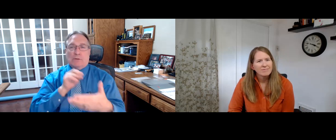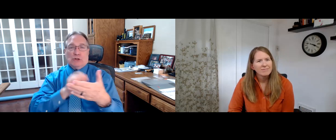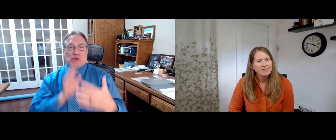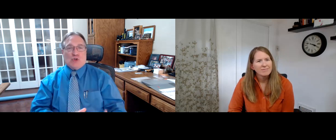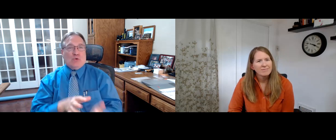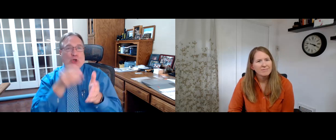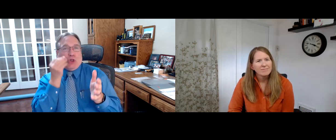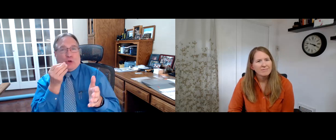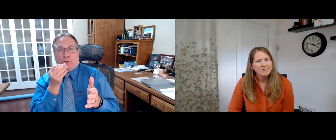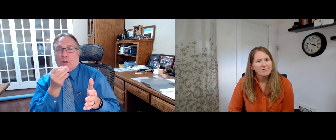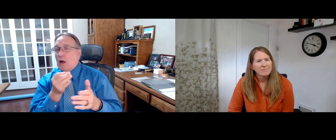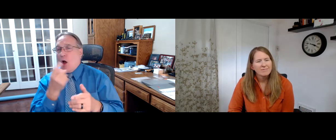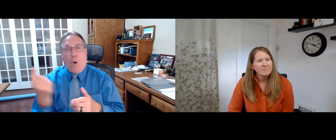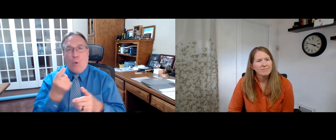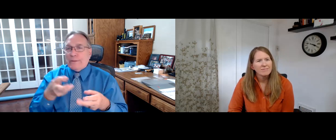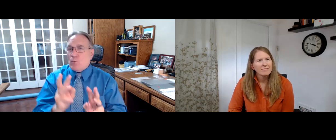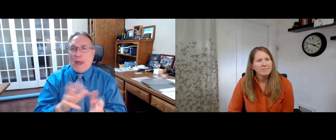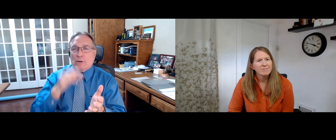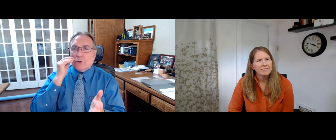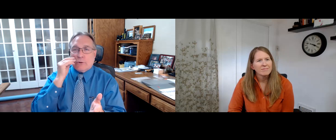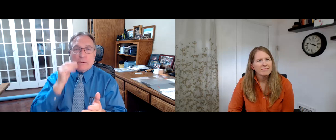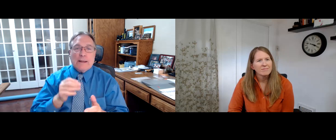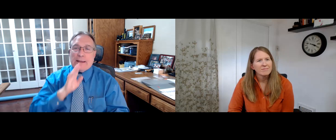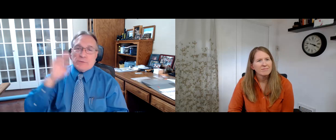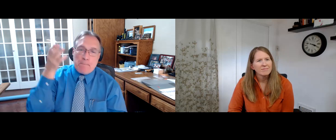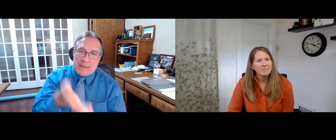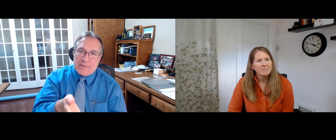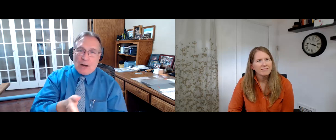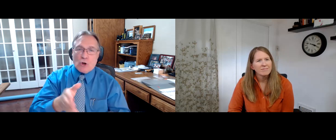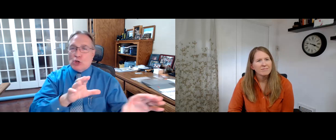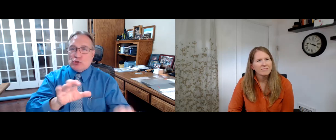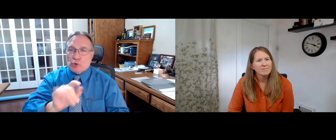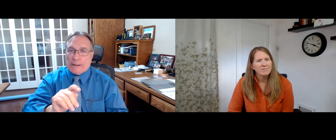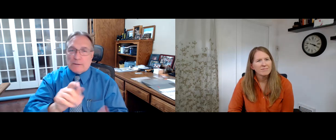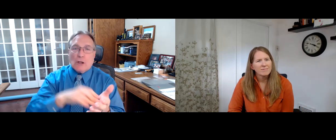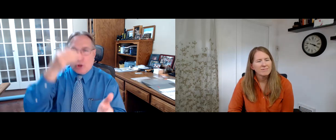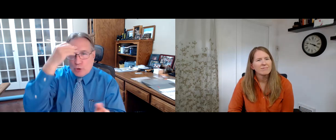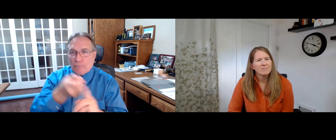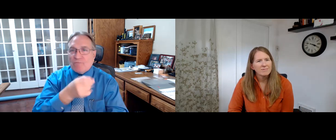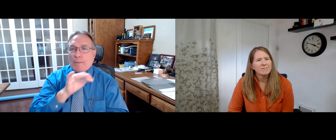down, student, learn. Only way to learn is be there, do it, learn from